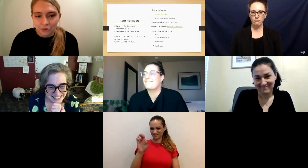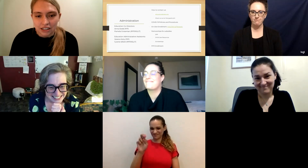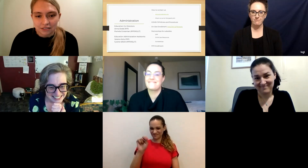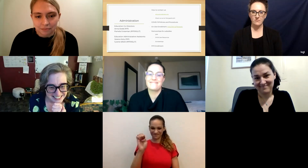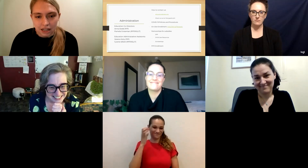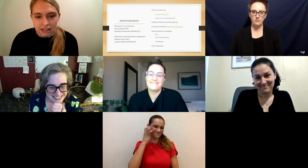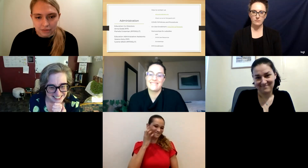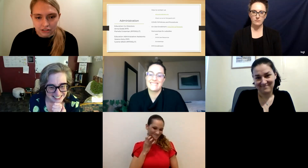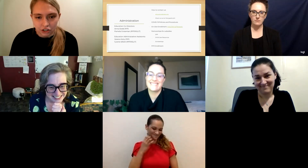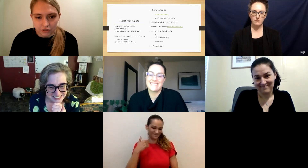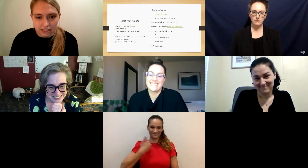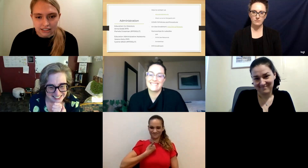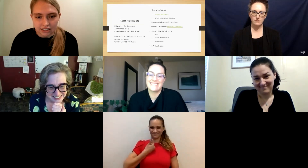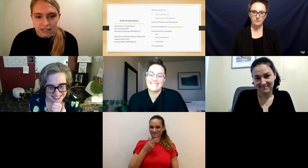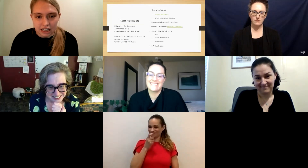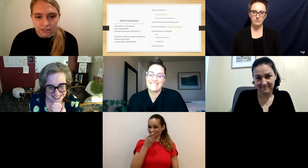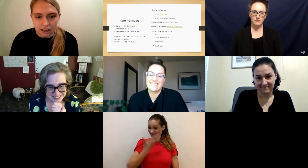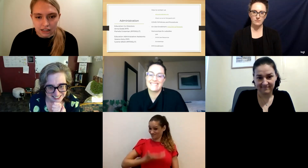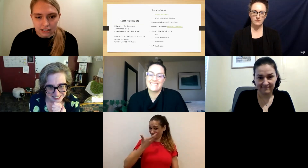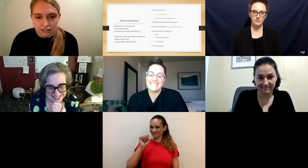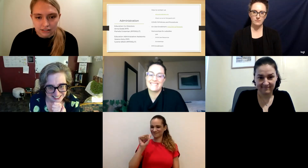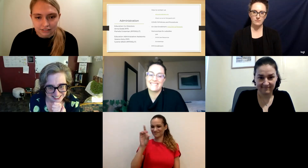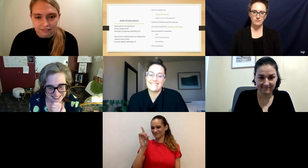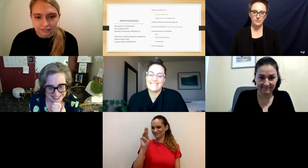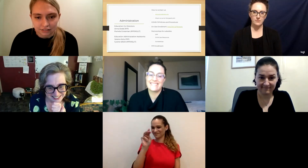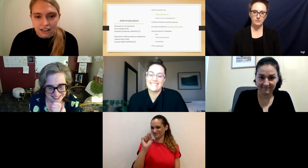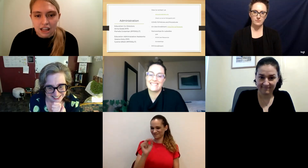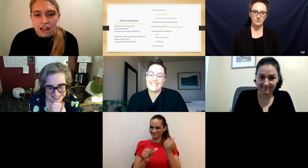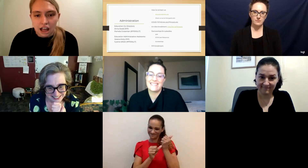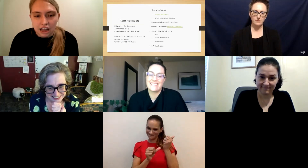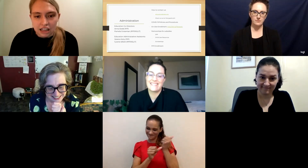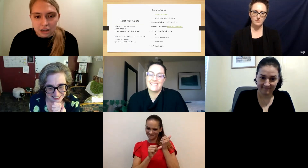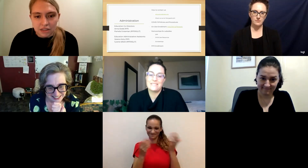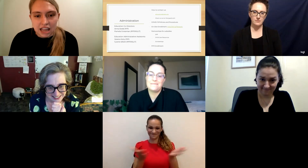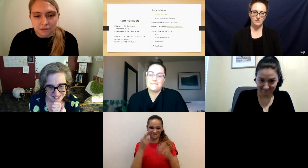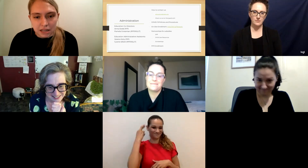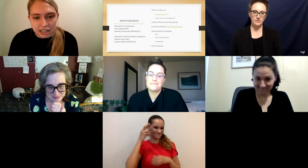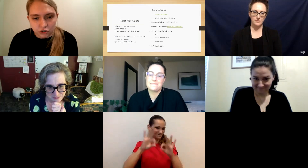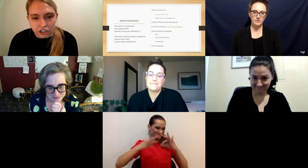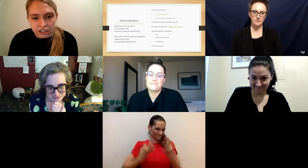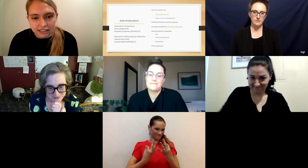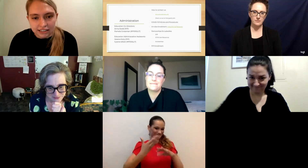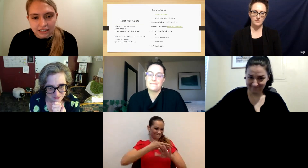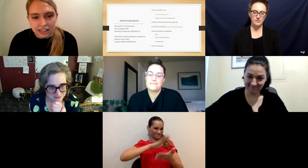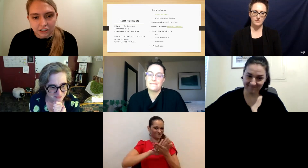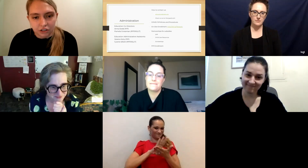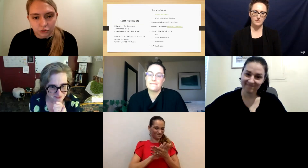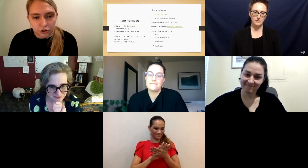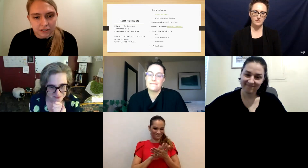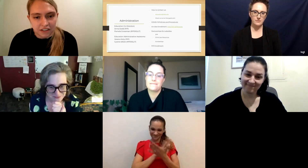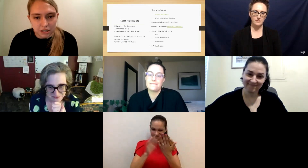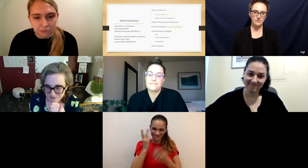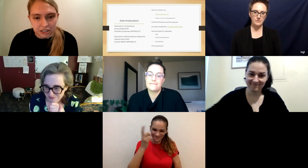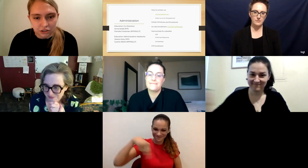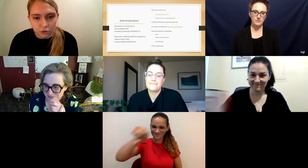Hi, everyone. My name is Serene. This is my name sign. I am the administration assistant here for the